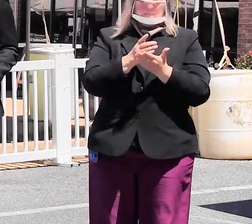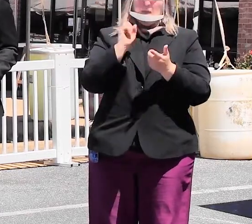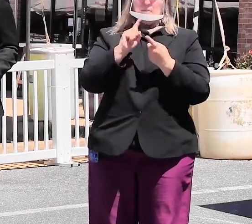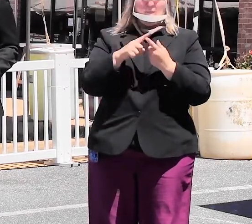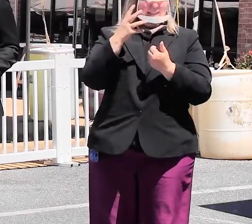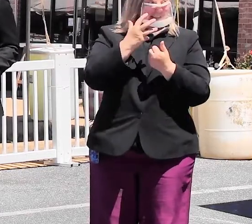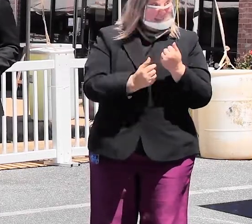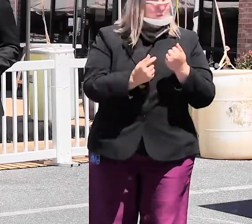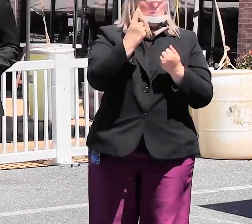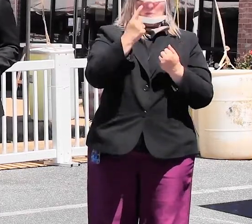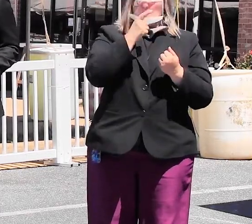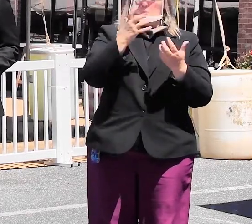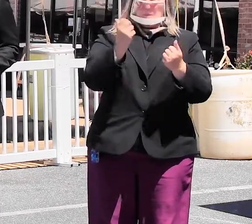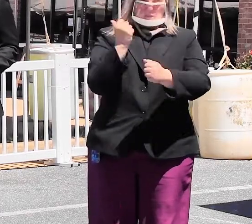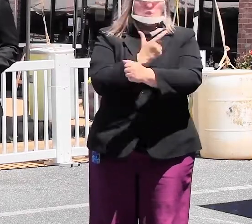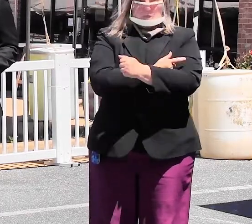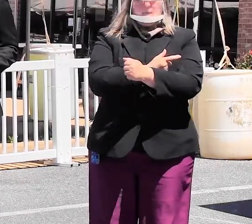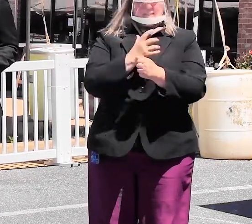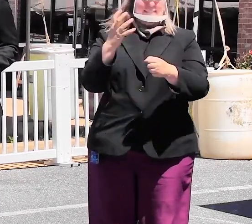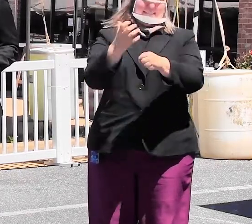shot gets a shot.